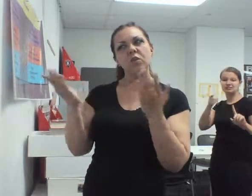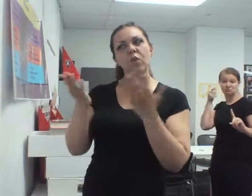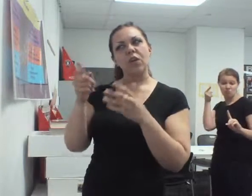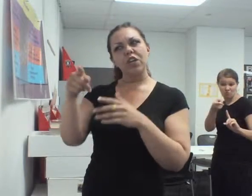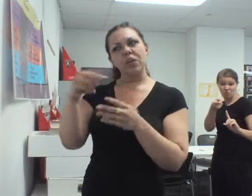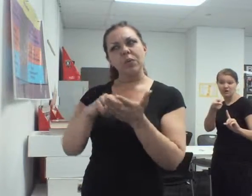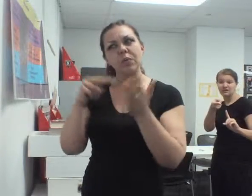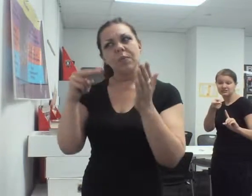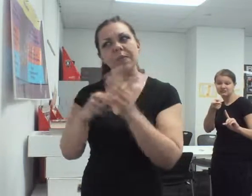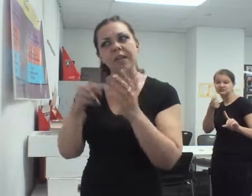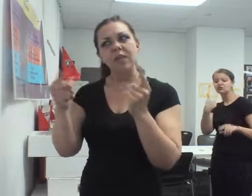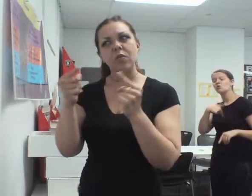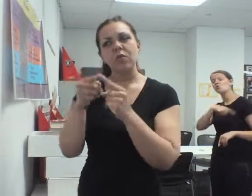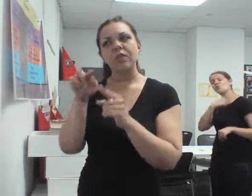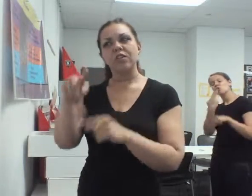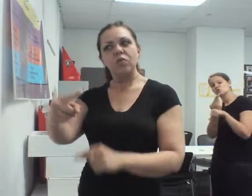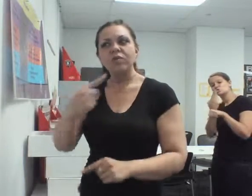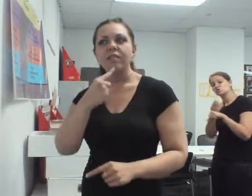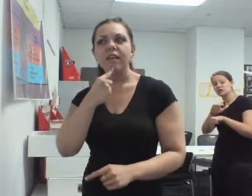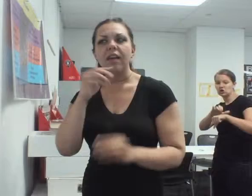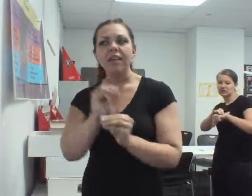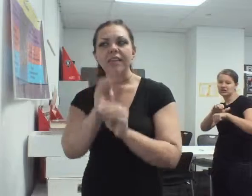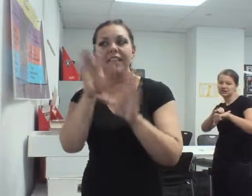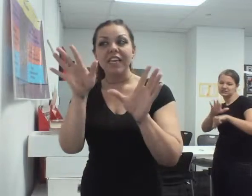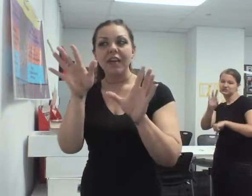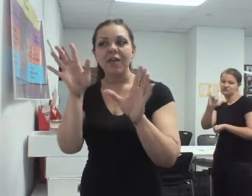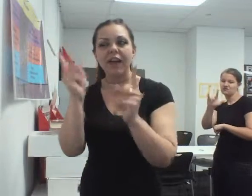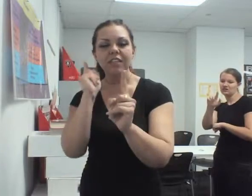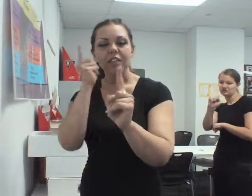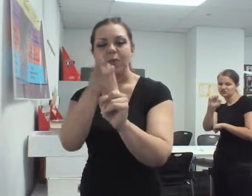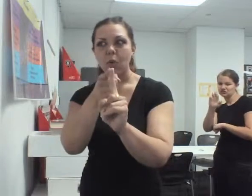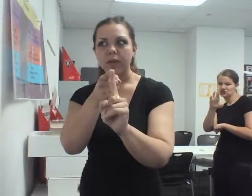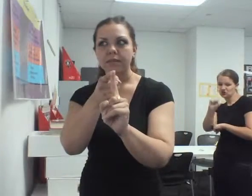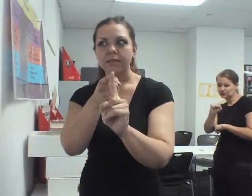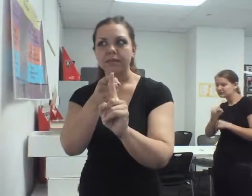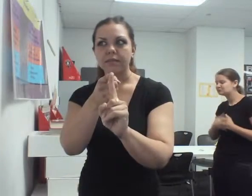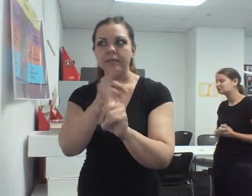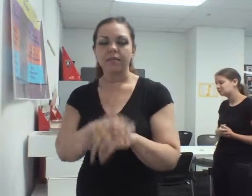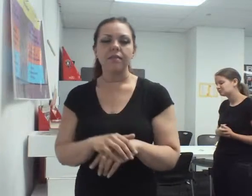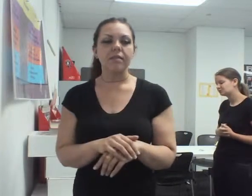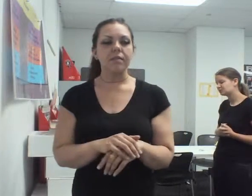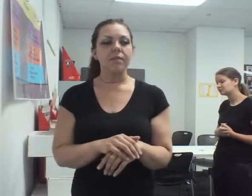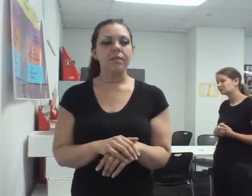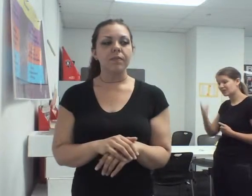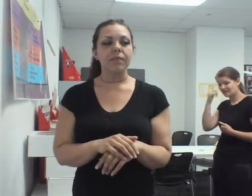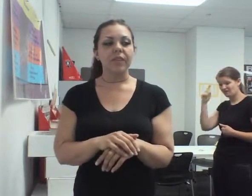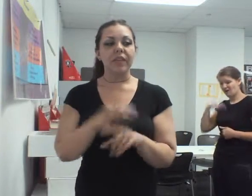We're using our English filters again, and for us, clear and to the point is this room is